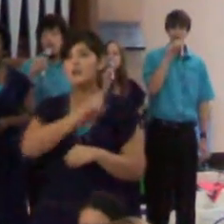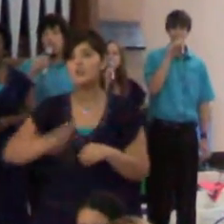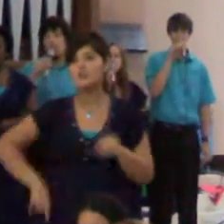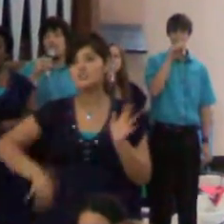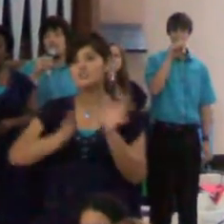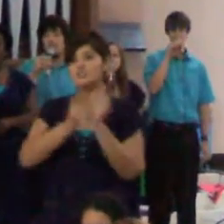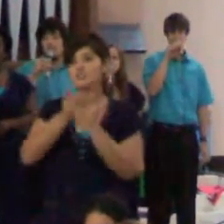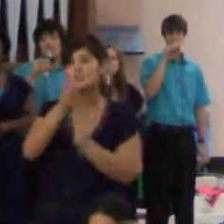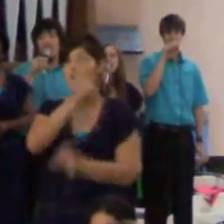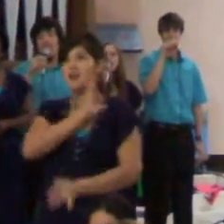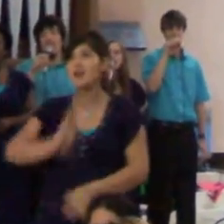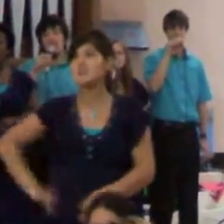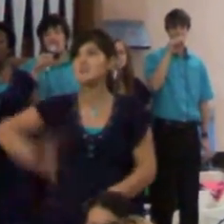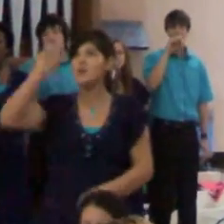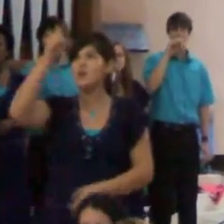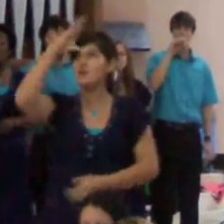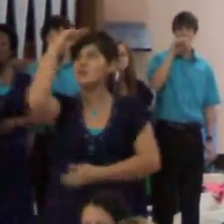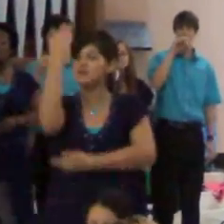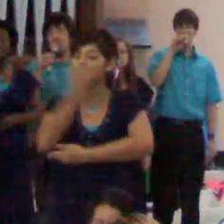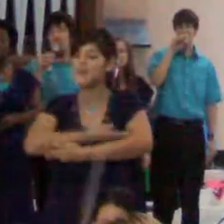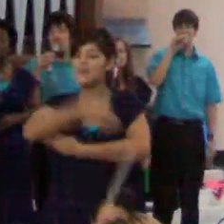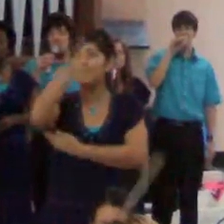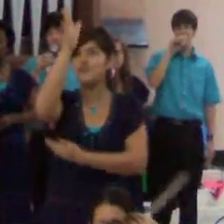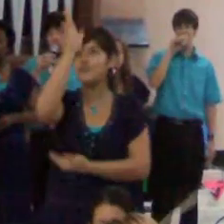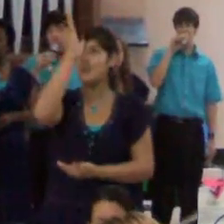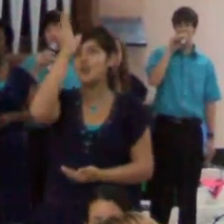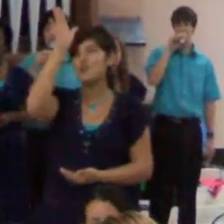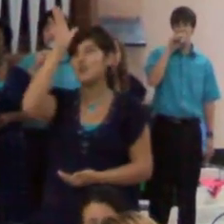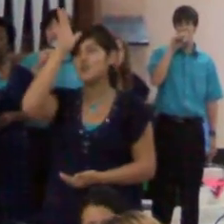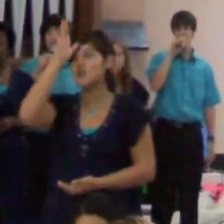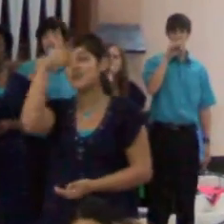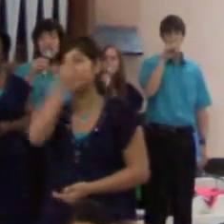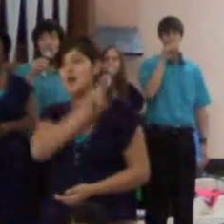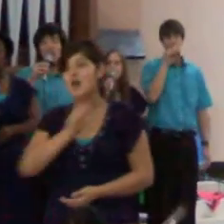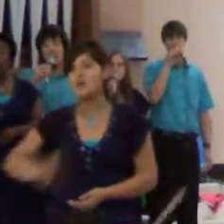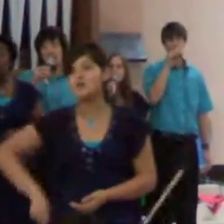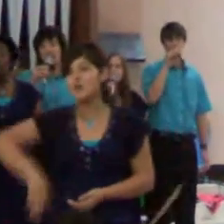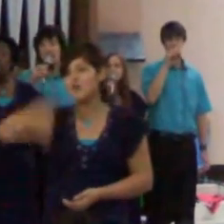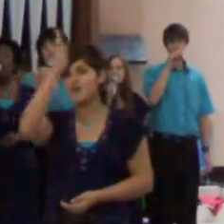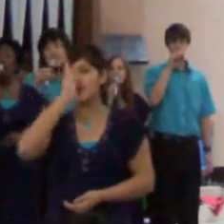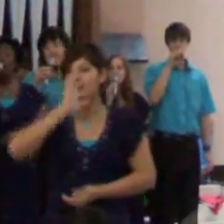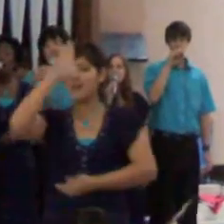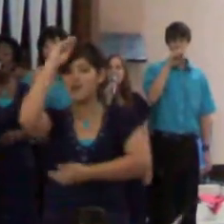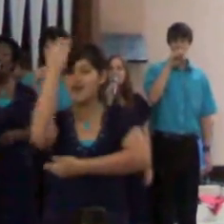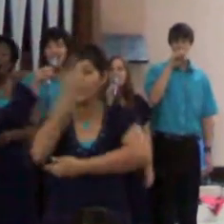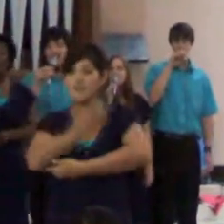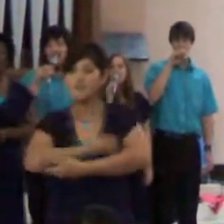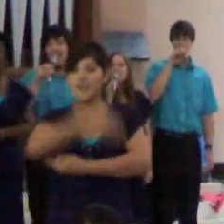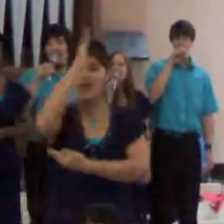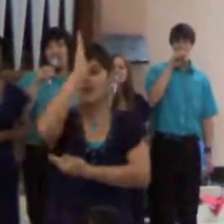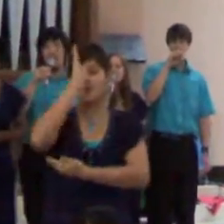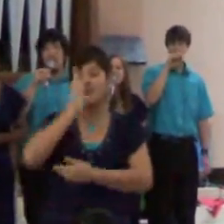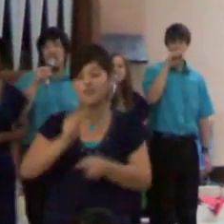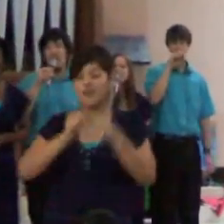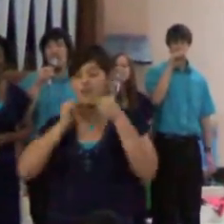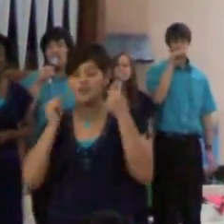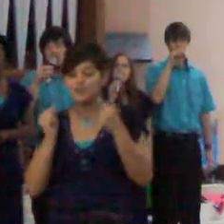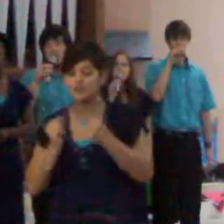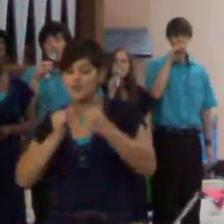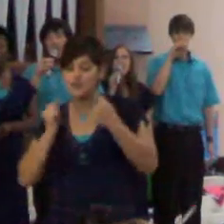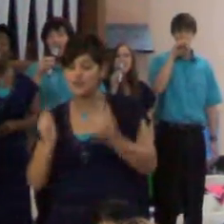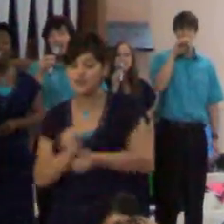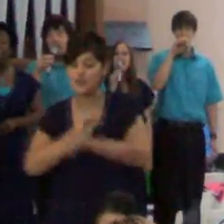on Jesus Christ only son of the father Lord God Lamb of